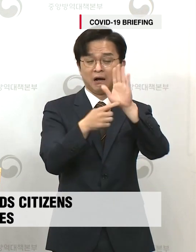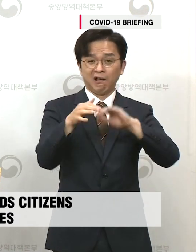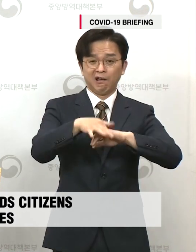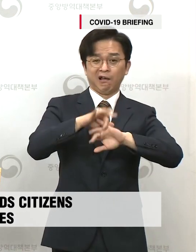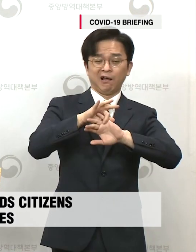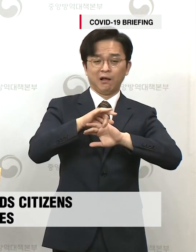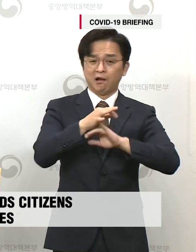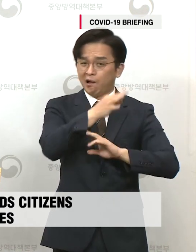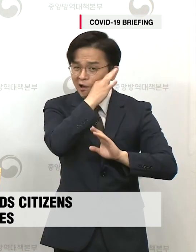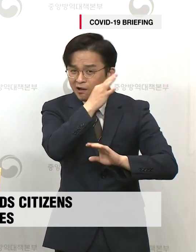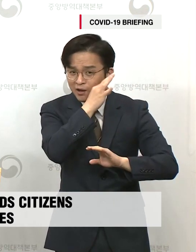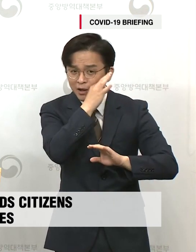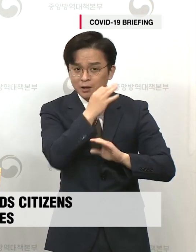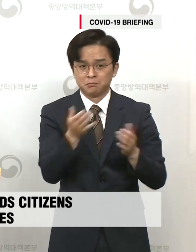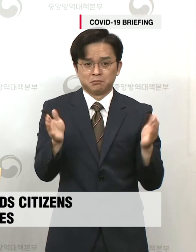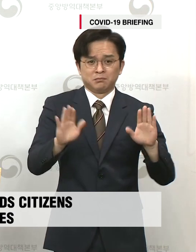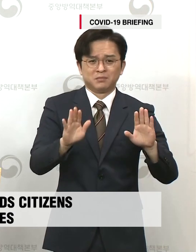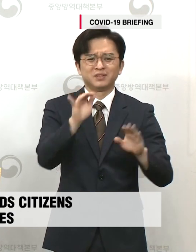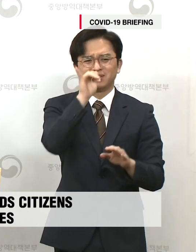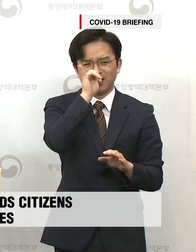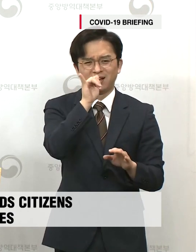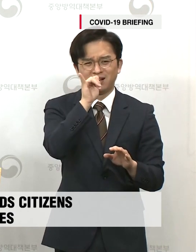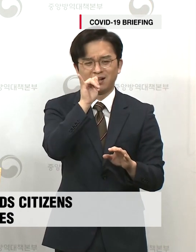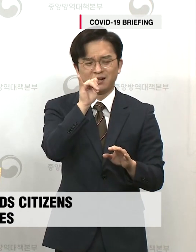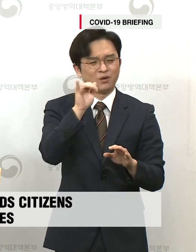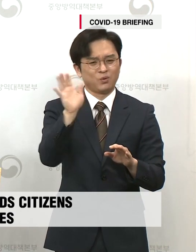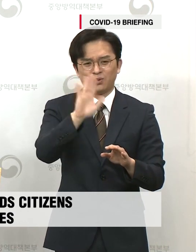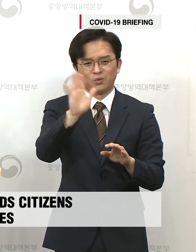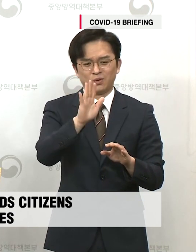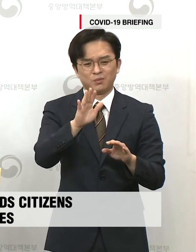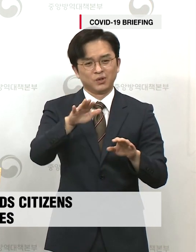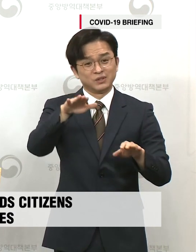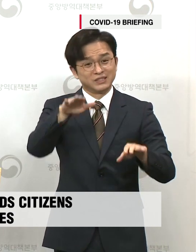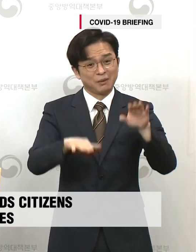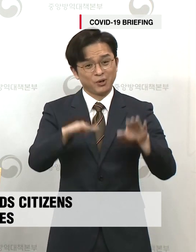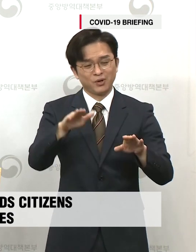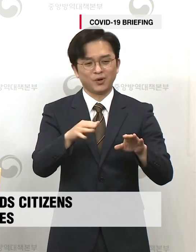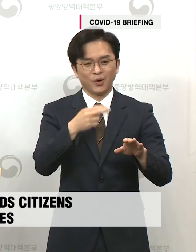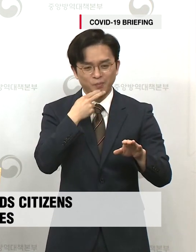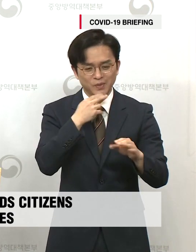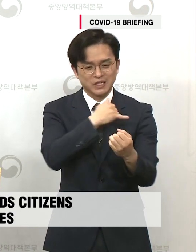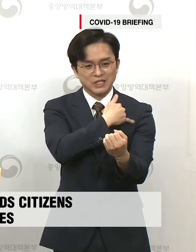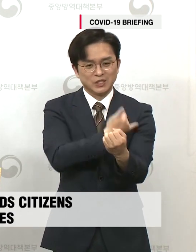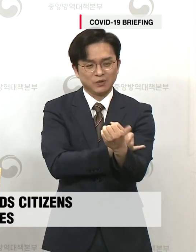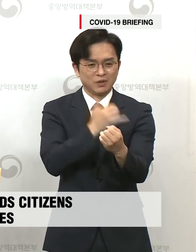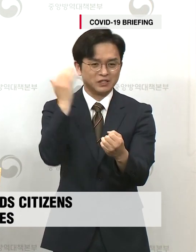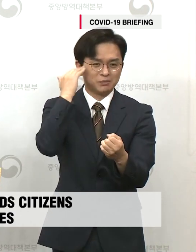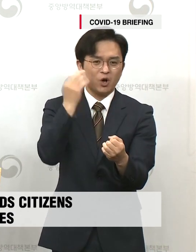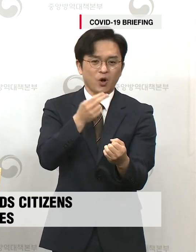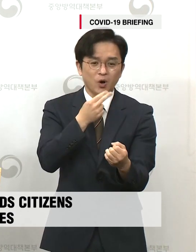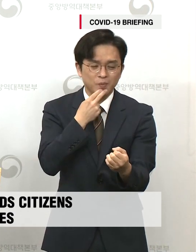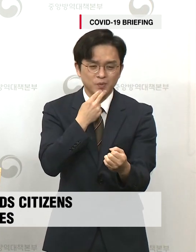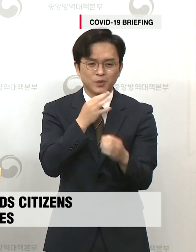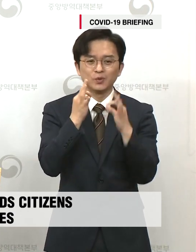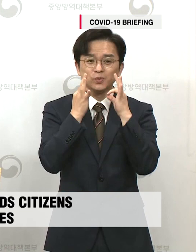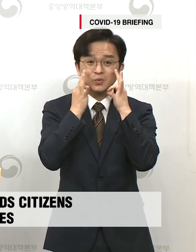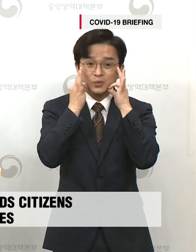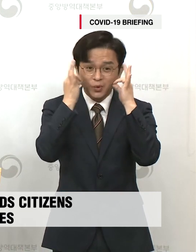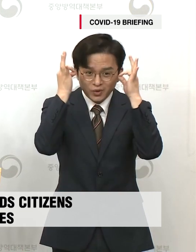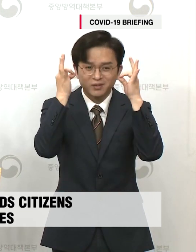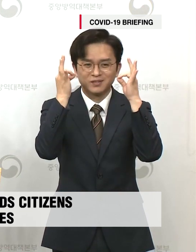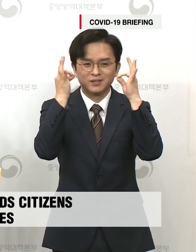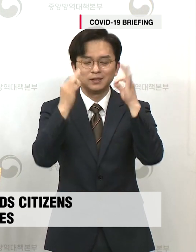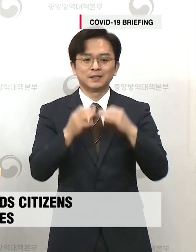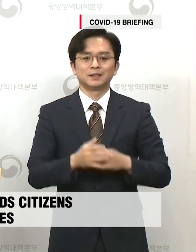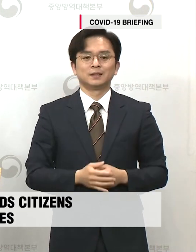we have even heard that people could not be freely going to the screening clinics because they